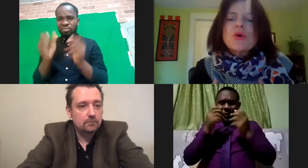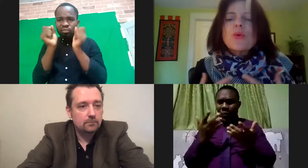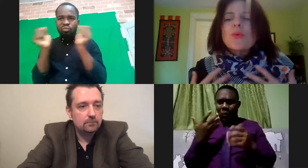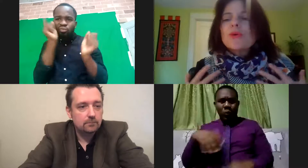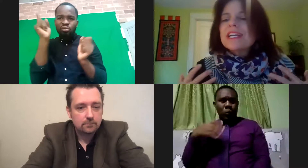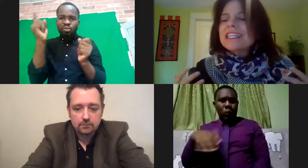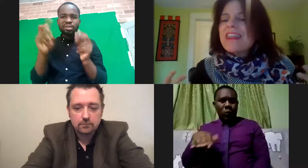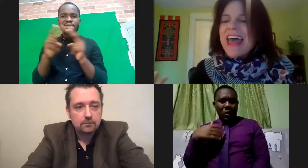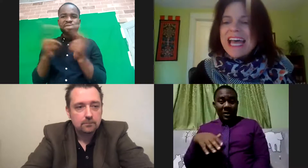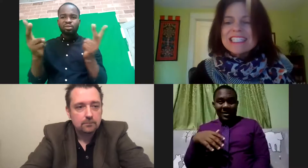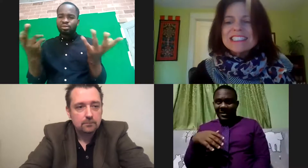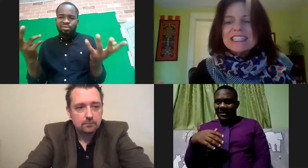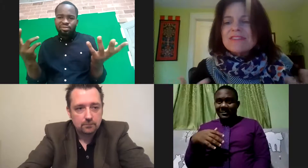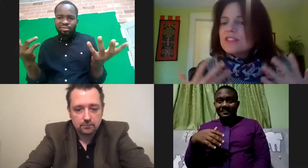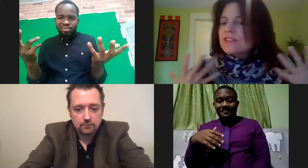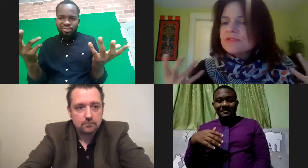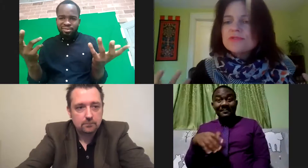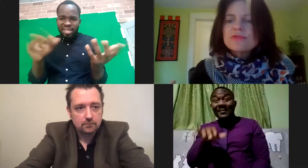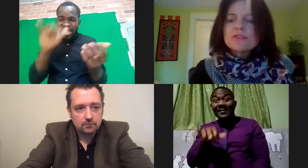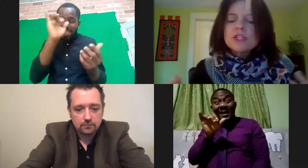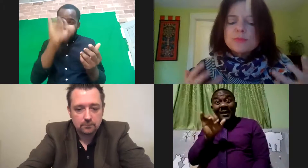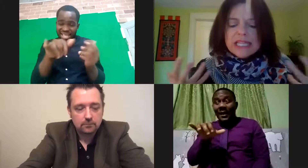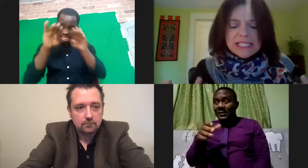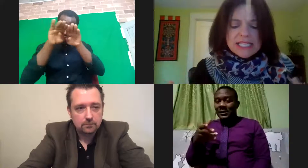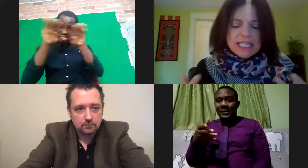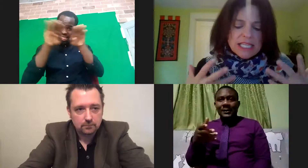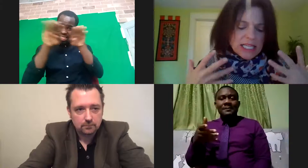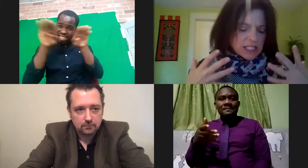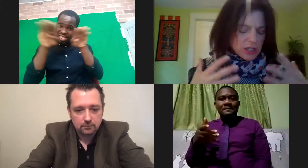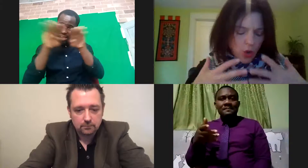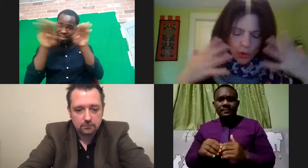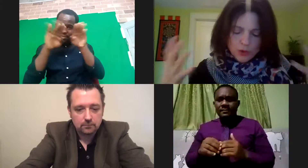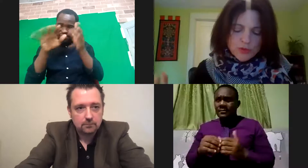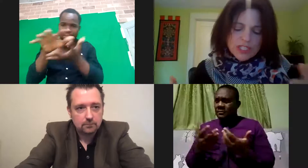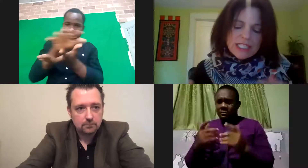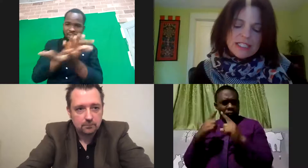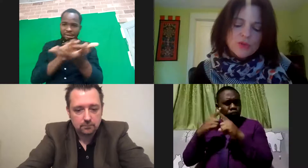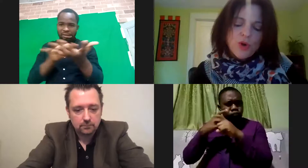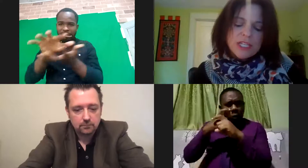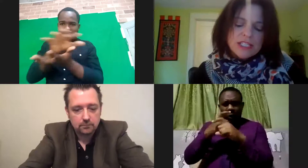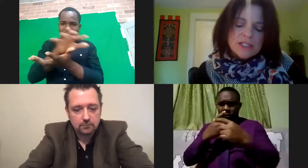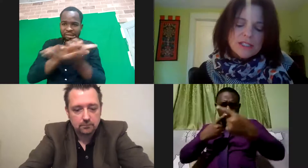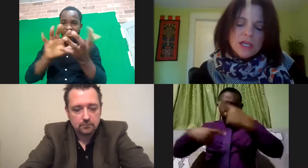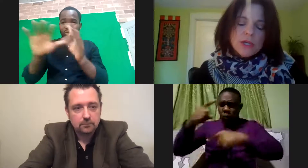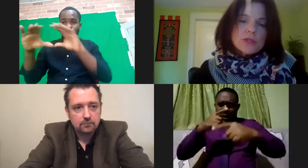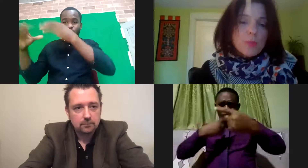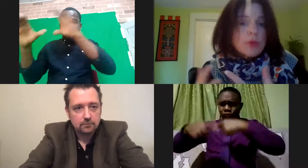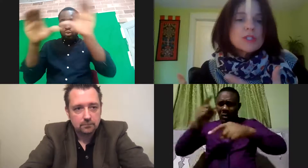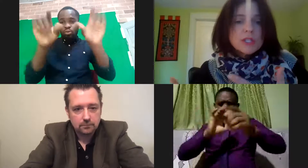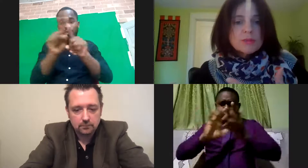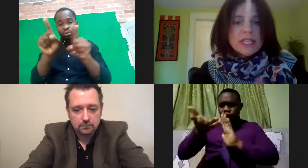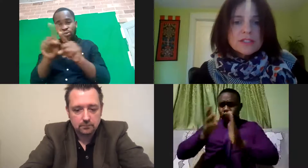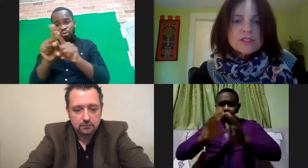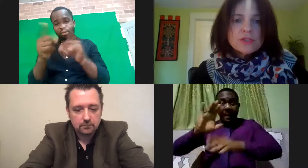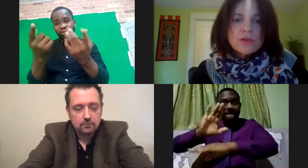And so that level of complexity and whole community is what is supposed